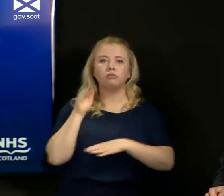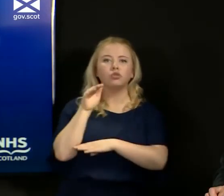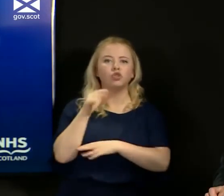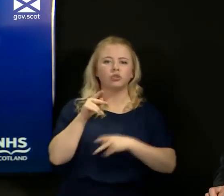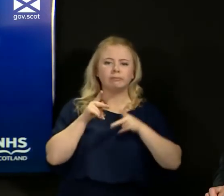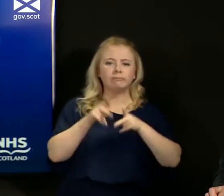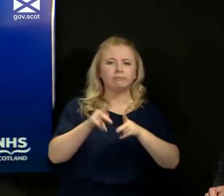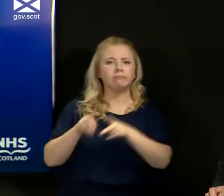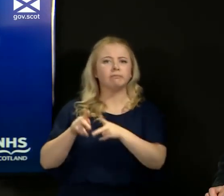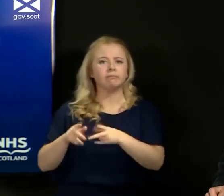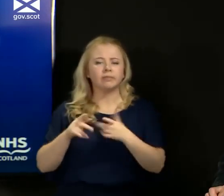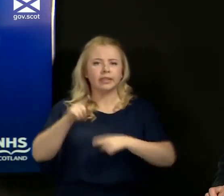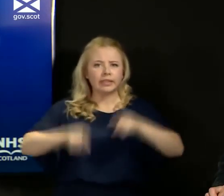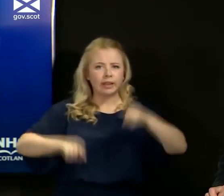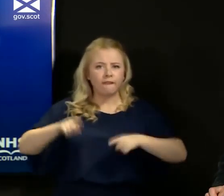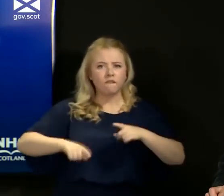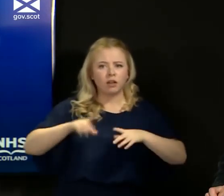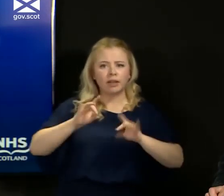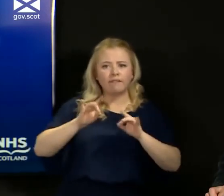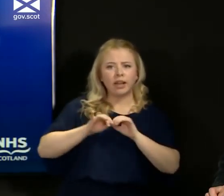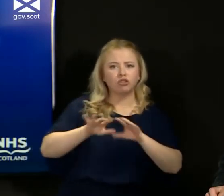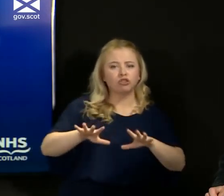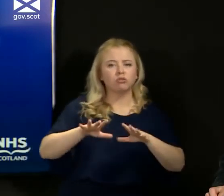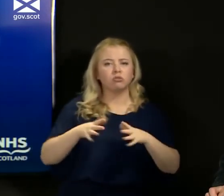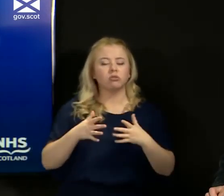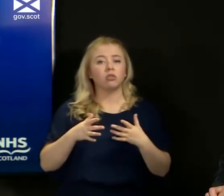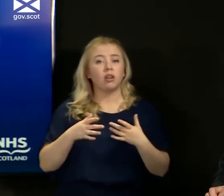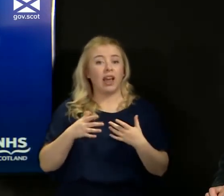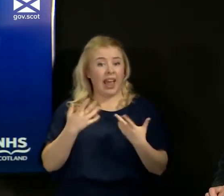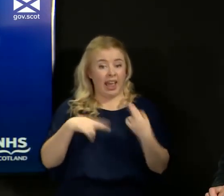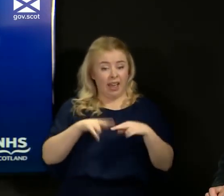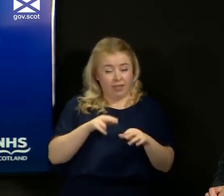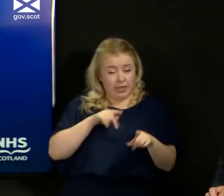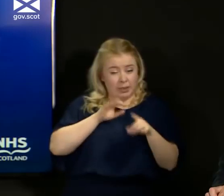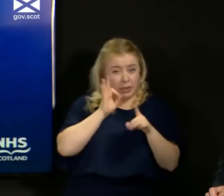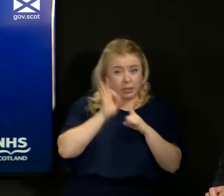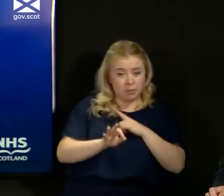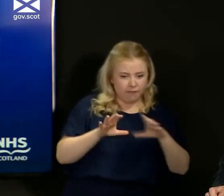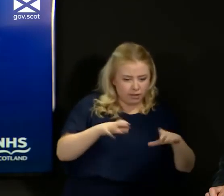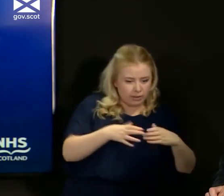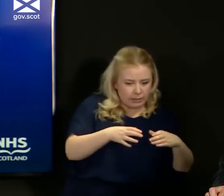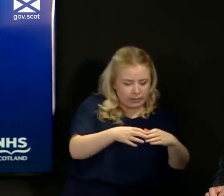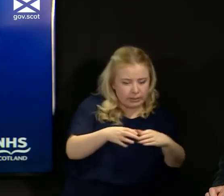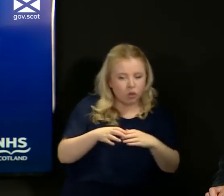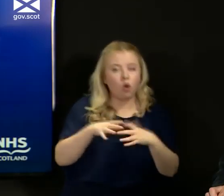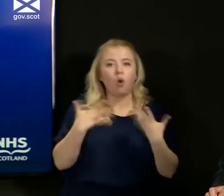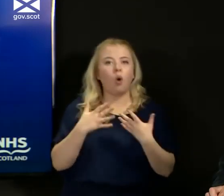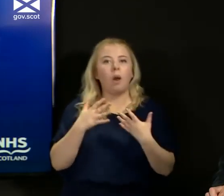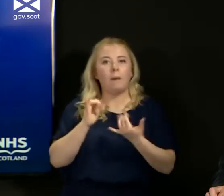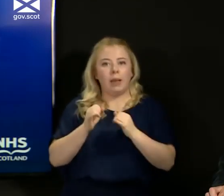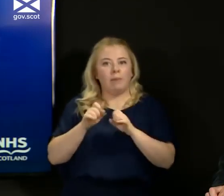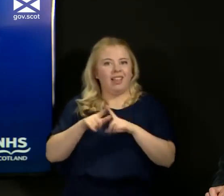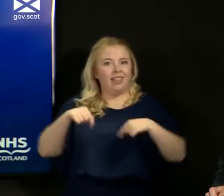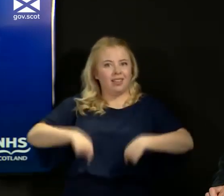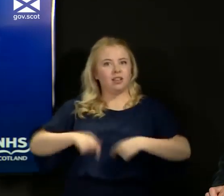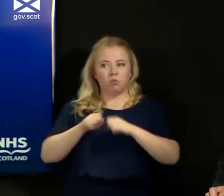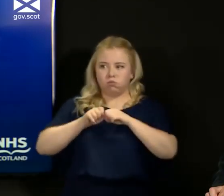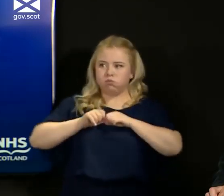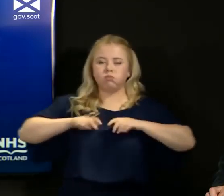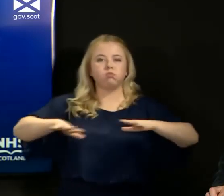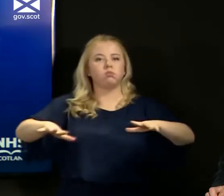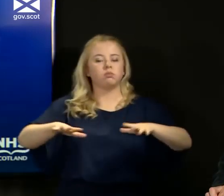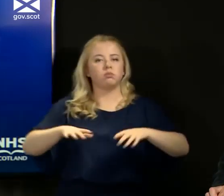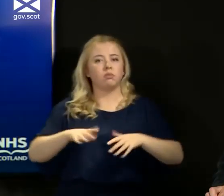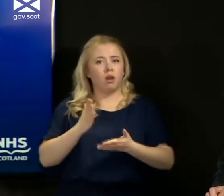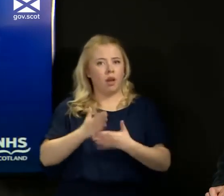infectious disease, whether they be at the scale of clusters of cases or part of the management of a pandemic across international borders. It's a source of pride